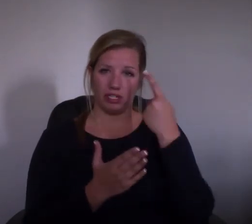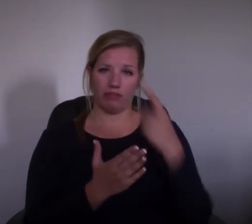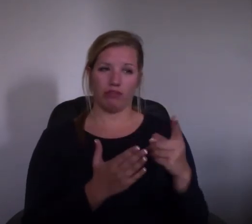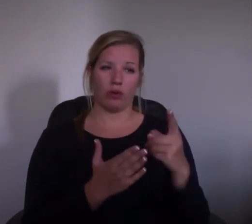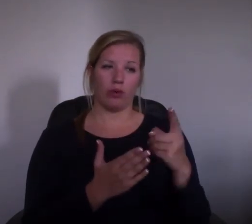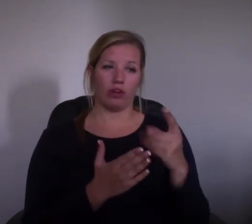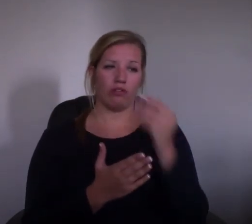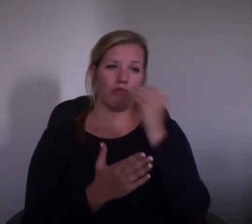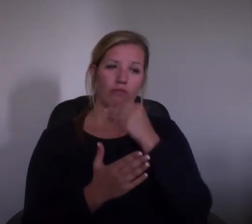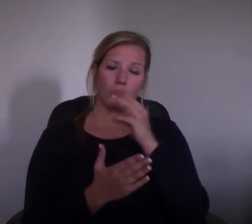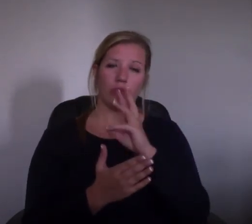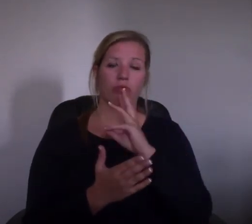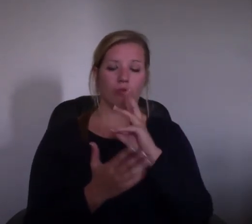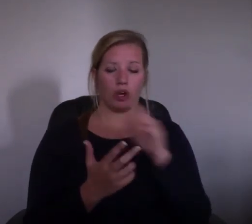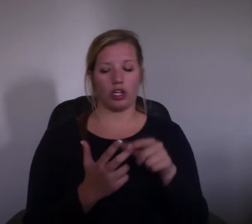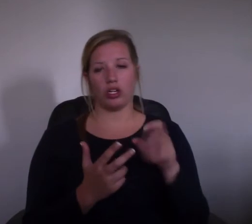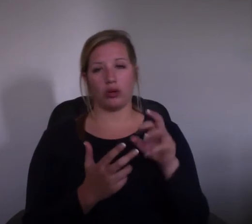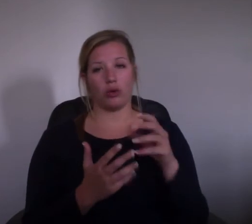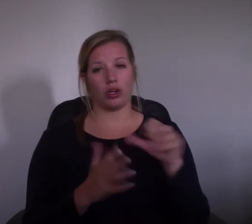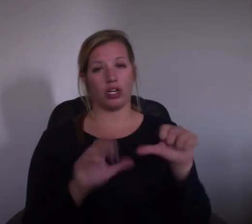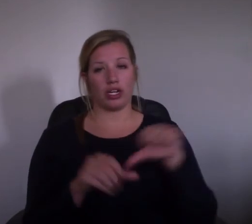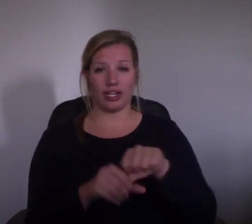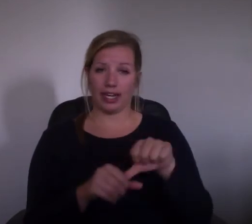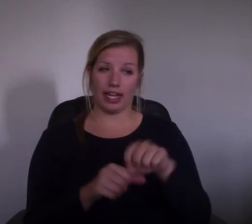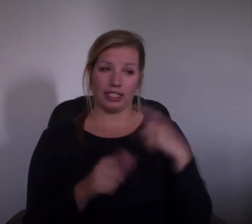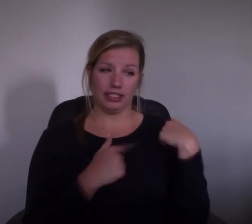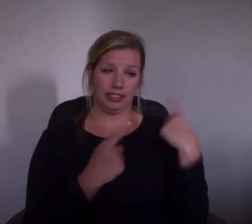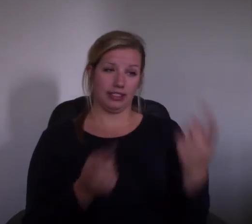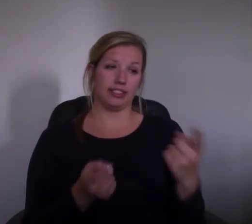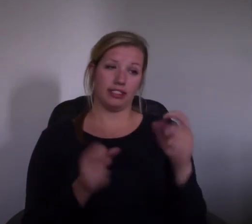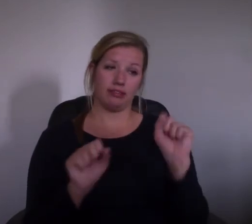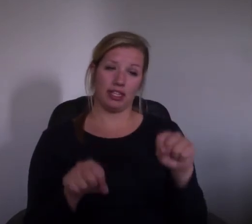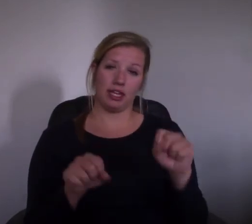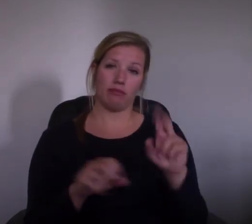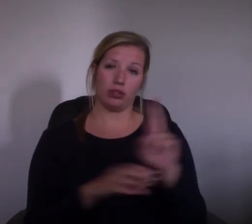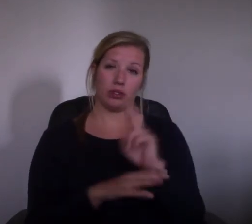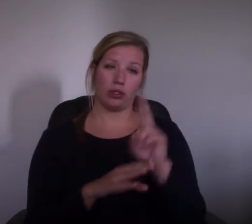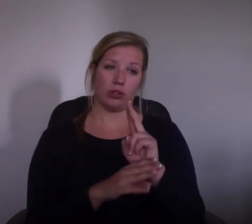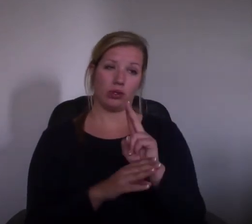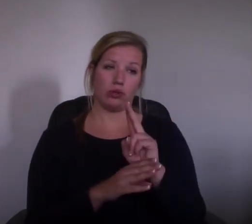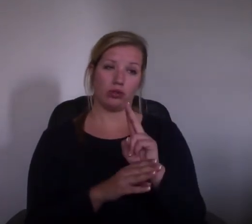until electricity and computer connectivity is restored and you're able to use your debit and credit cards.